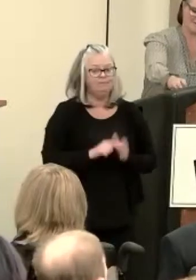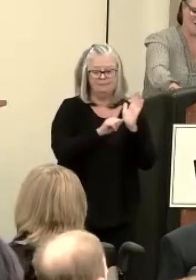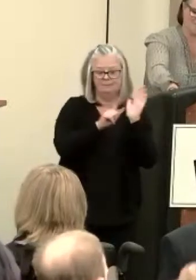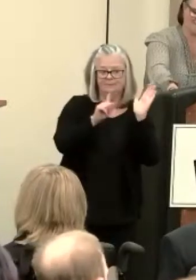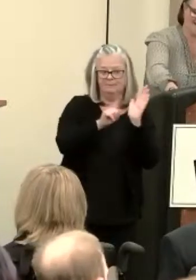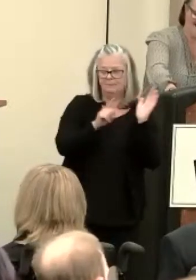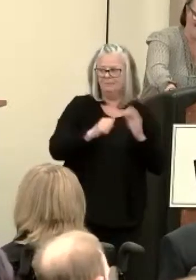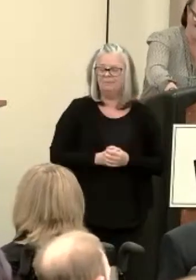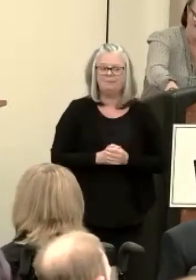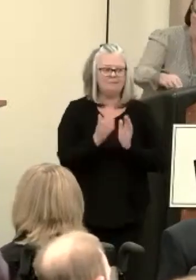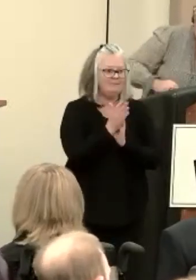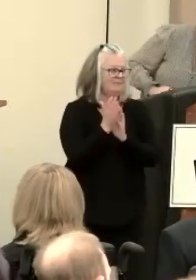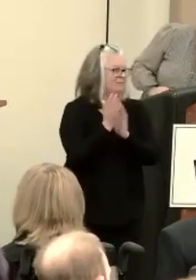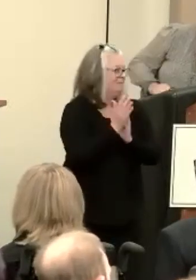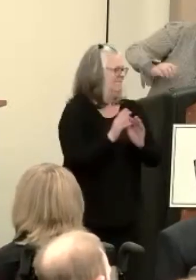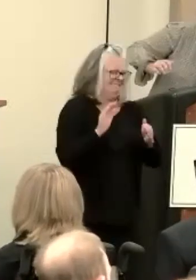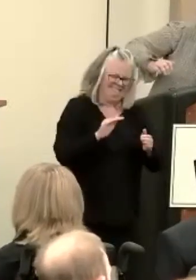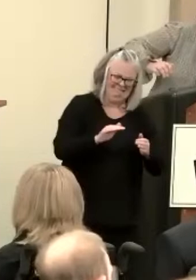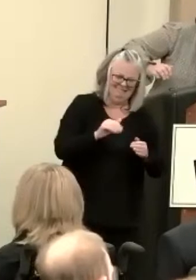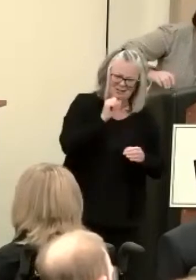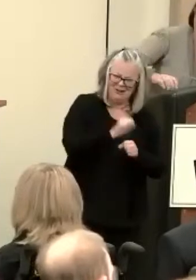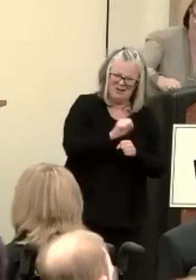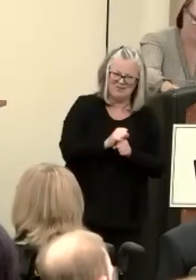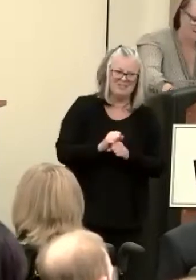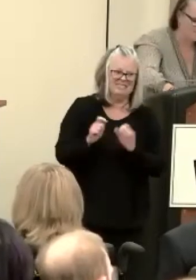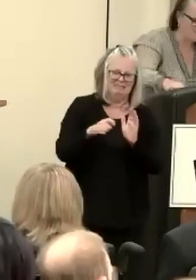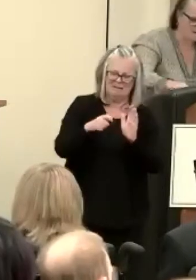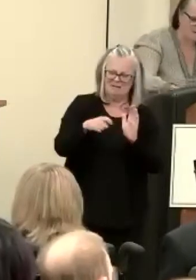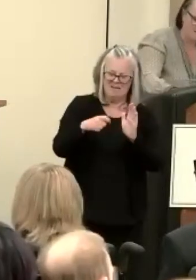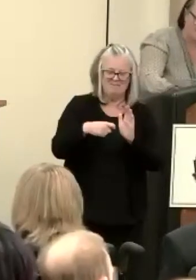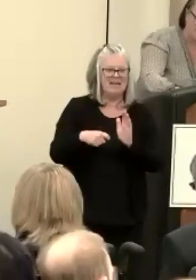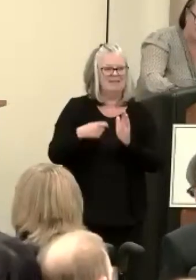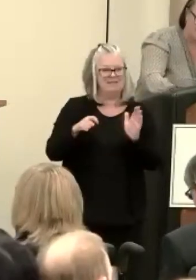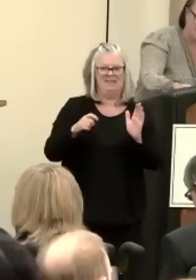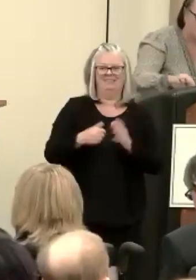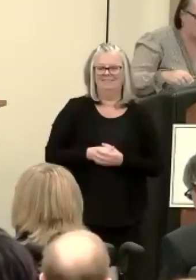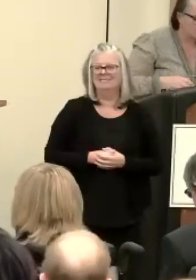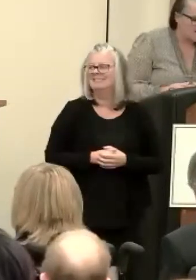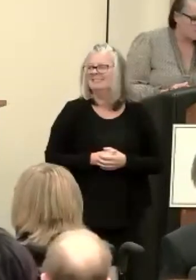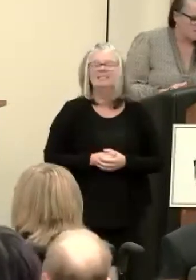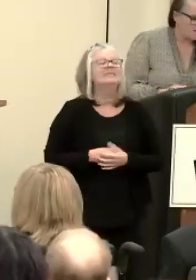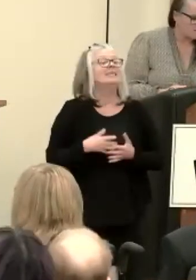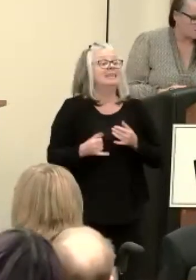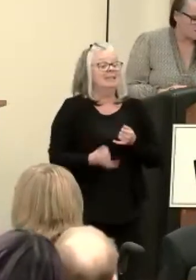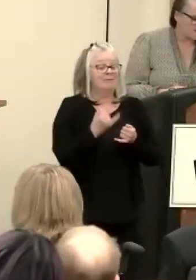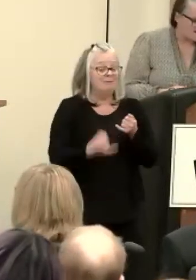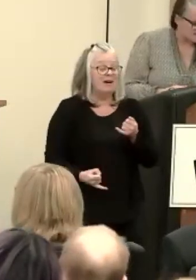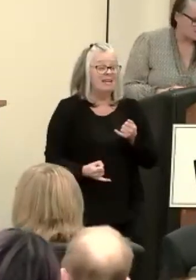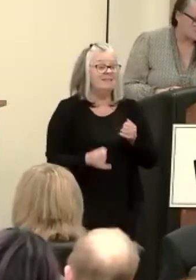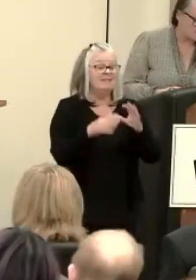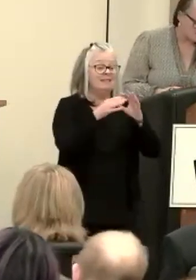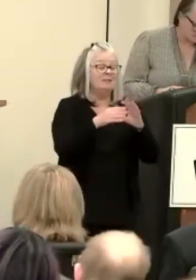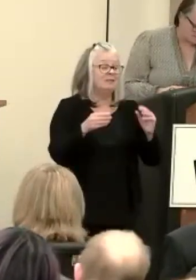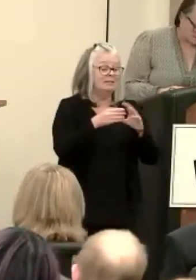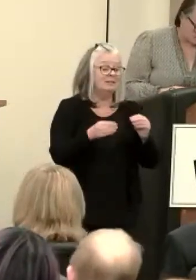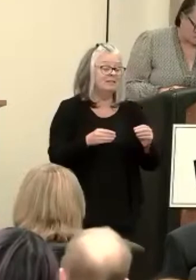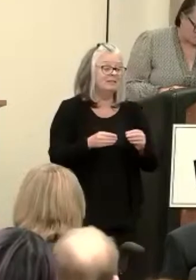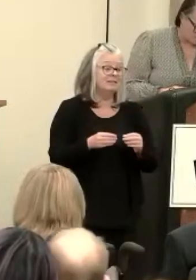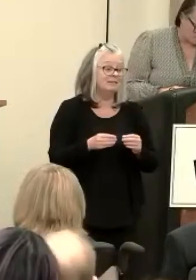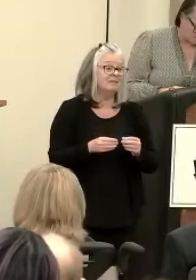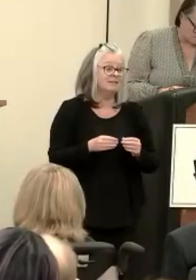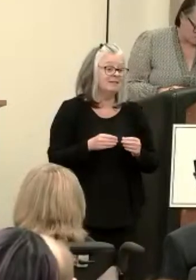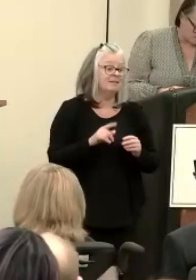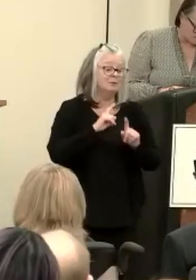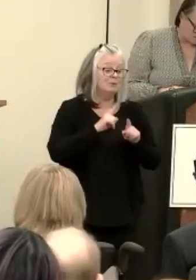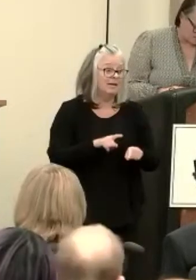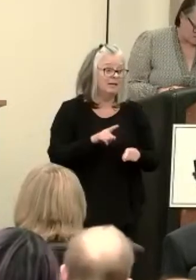Stuck there. You're right on the bell. You're right on the bell. Thank you. And the final candidate to speak to this question,